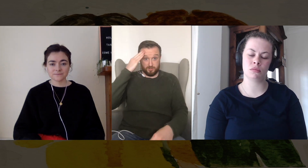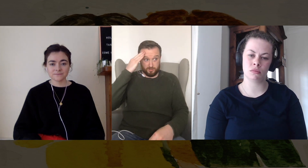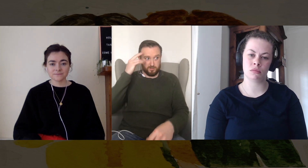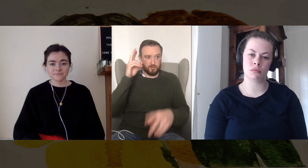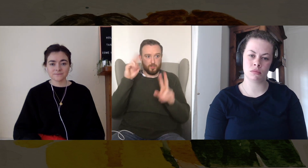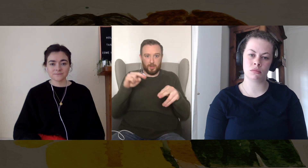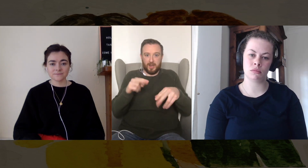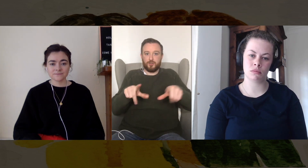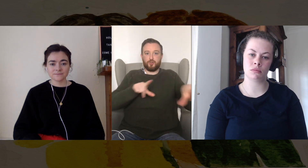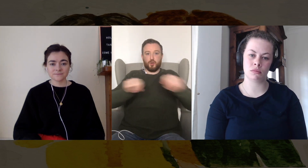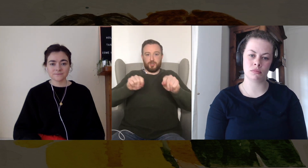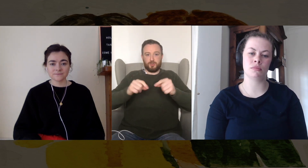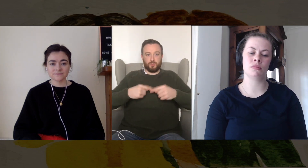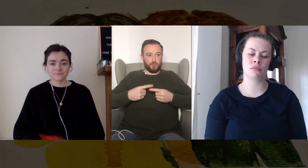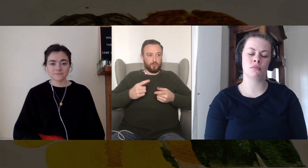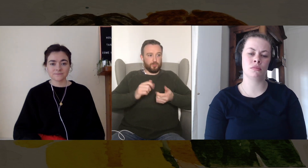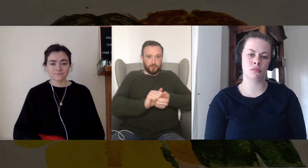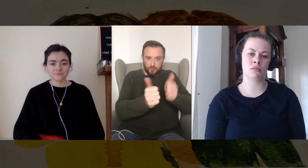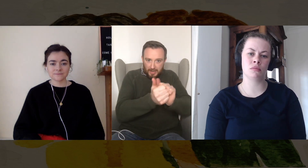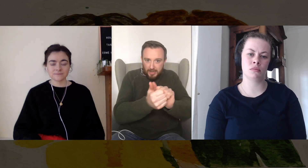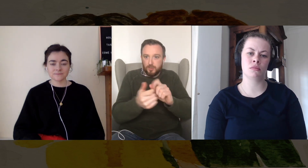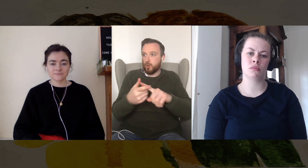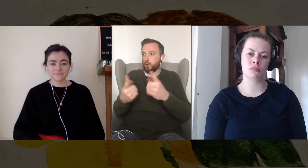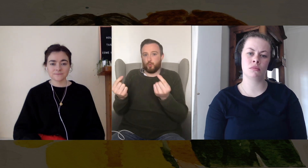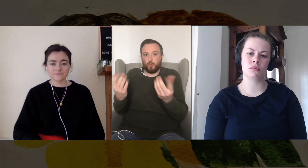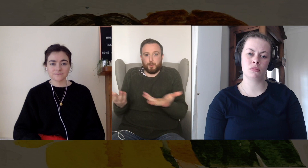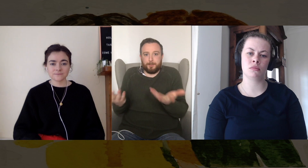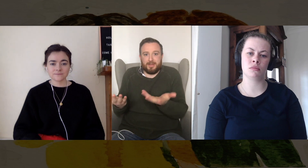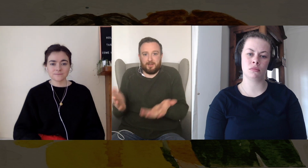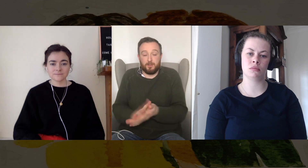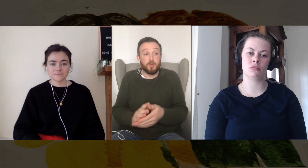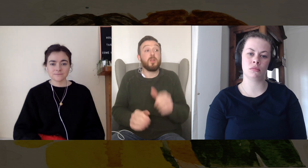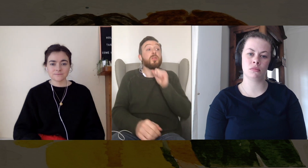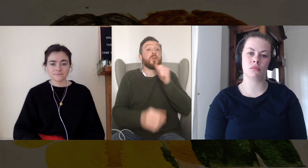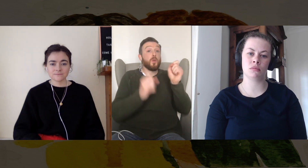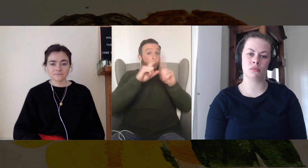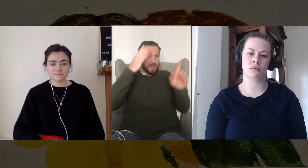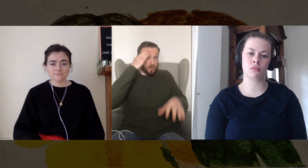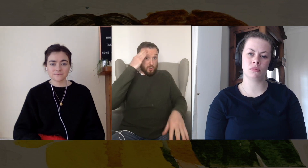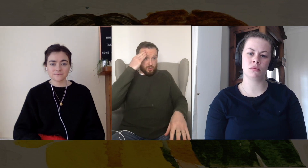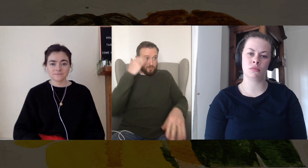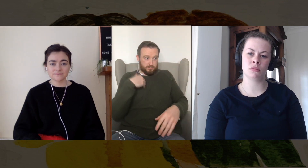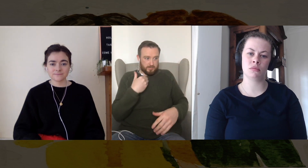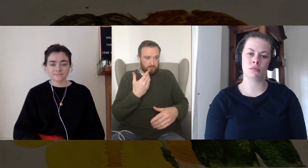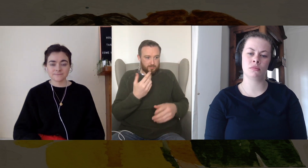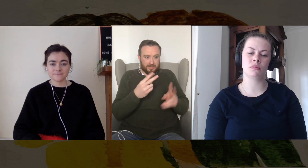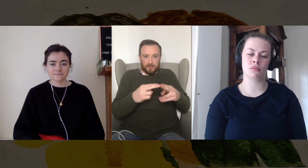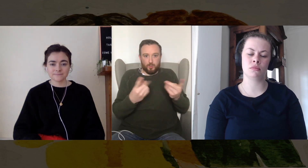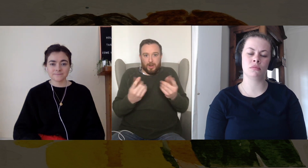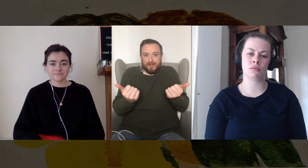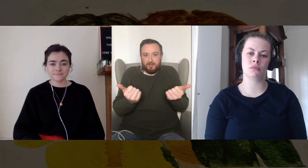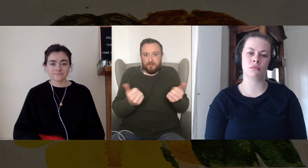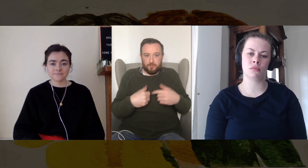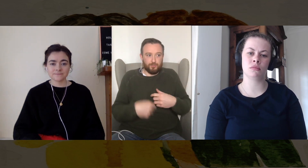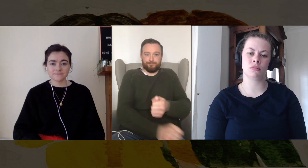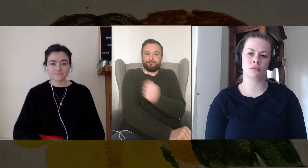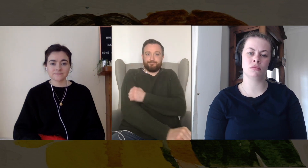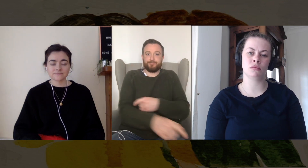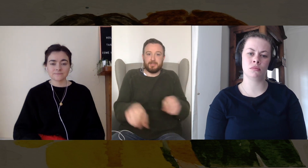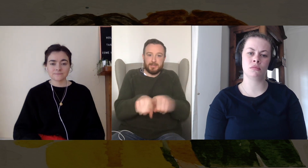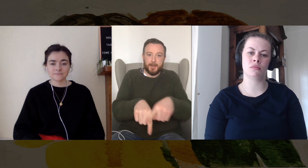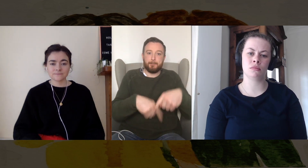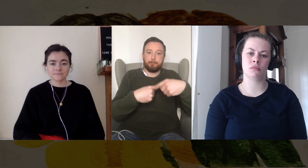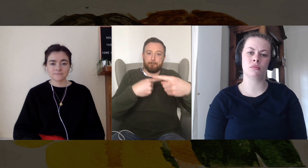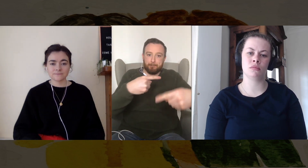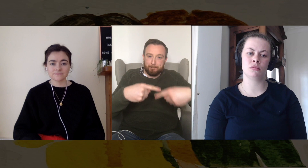side. There's all of those sides, but it's actually having awareness of those and owning it. And then if